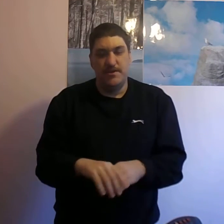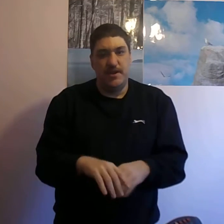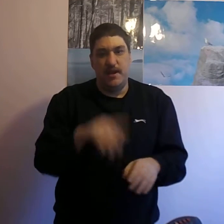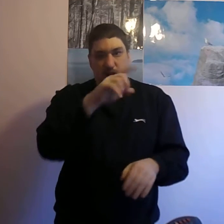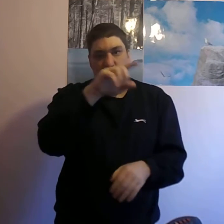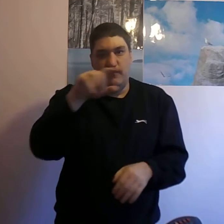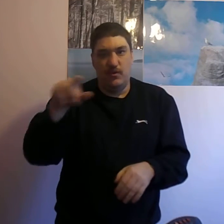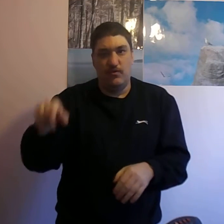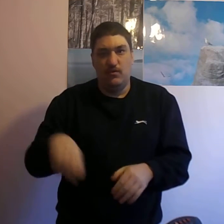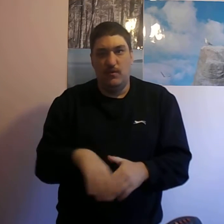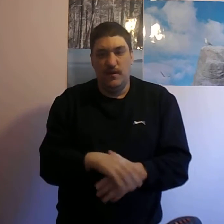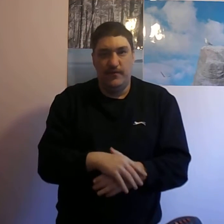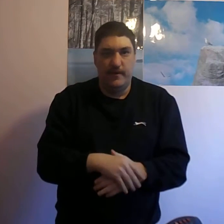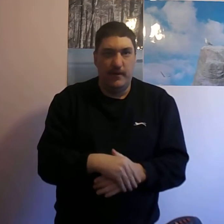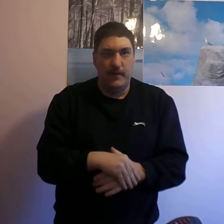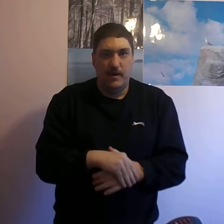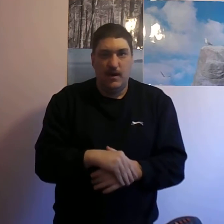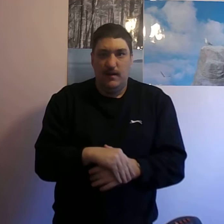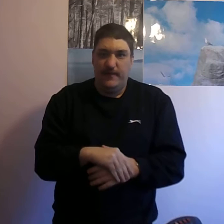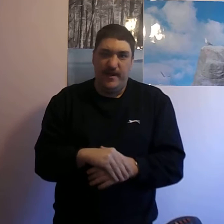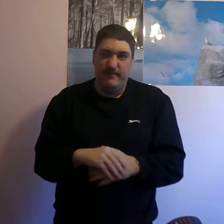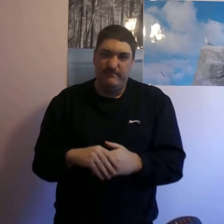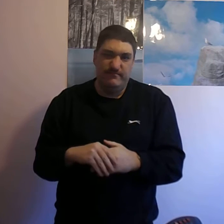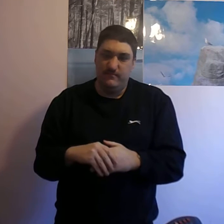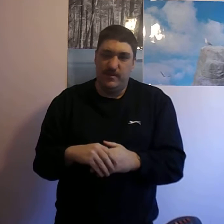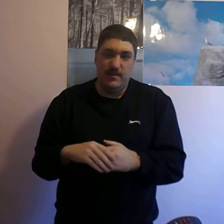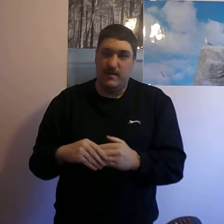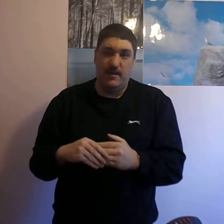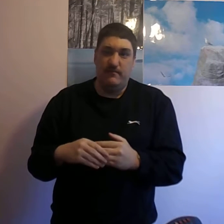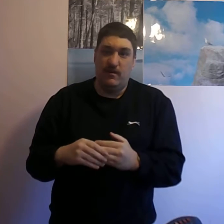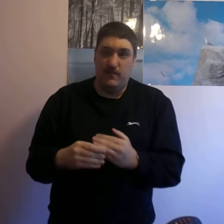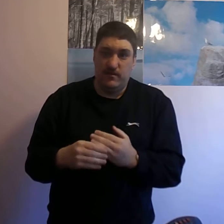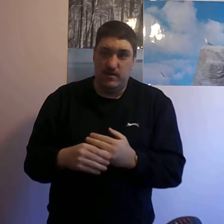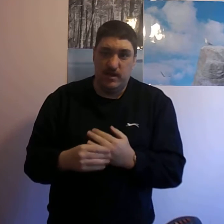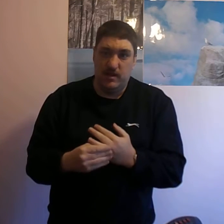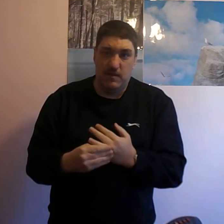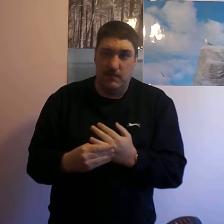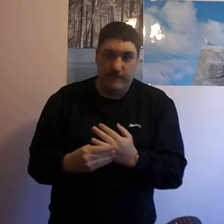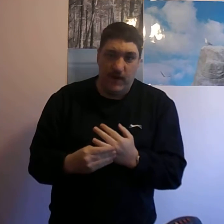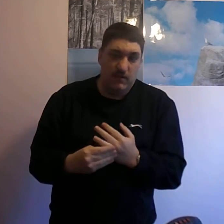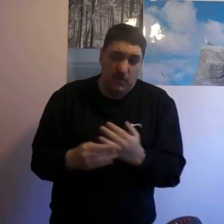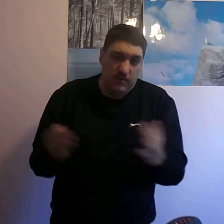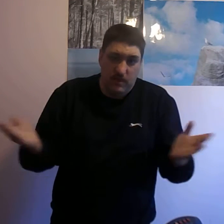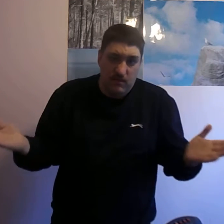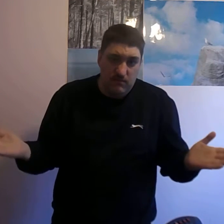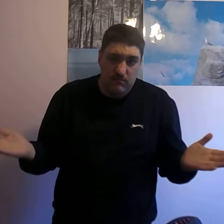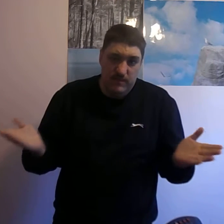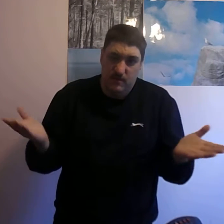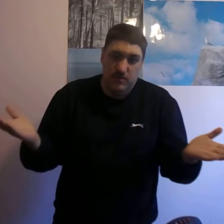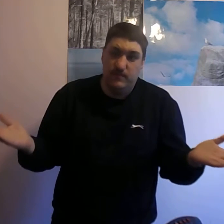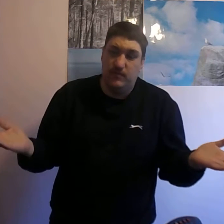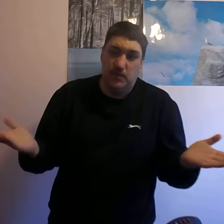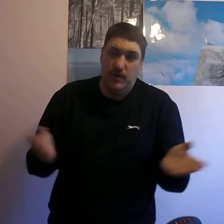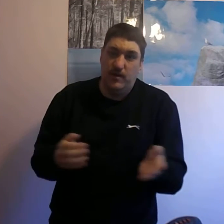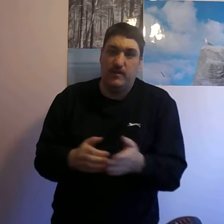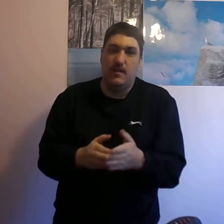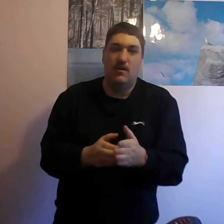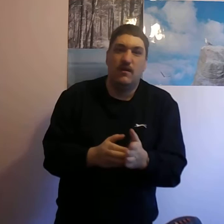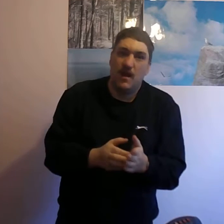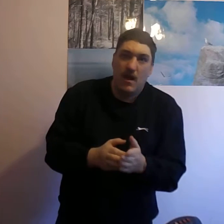hear her voice all the way through, then it's kind of obvious that she's going to be the final boss. So it's not much of a spoiler. So, but